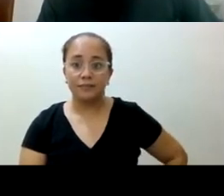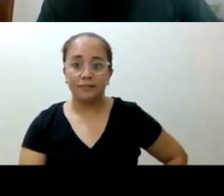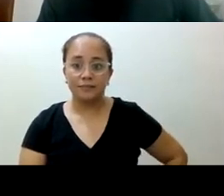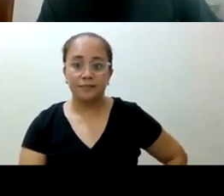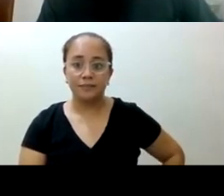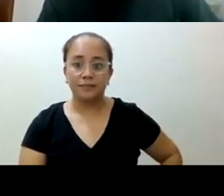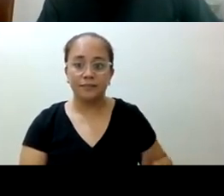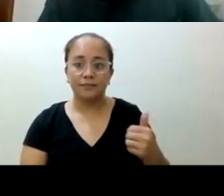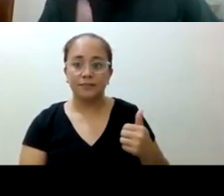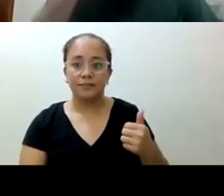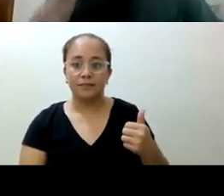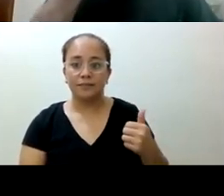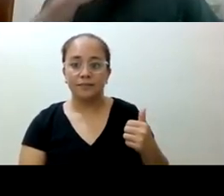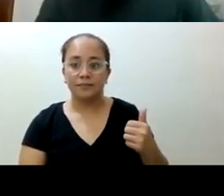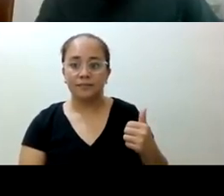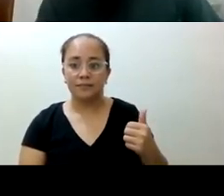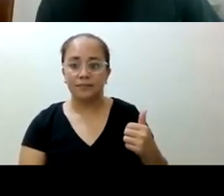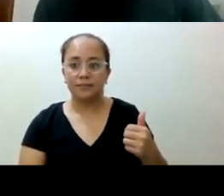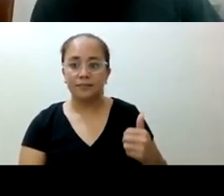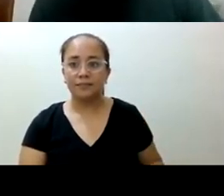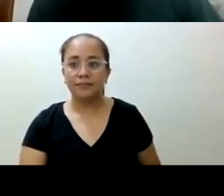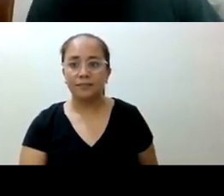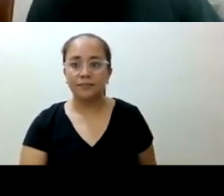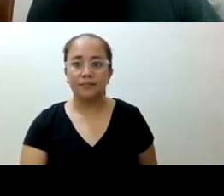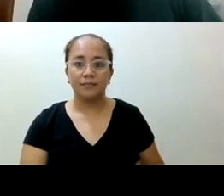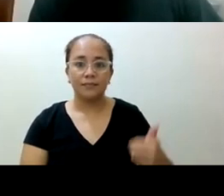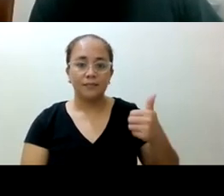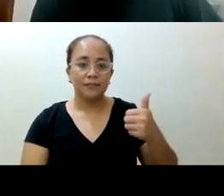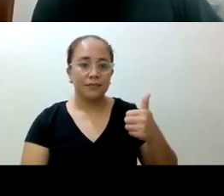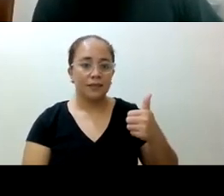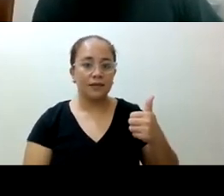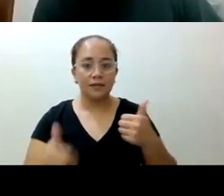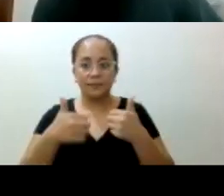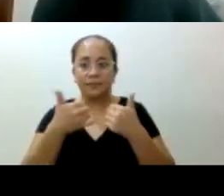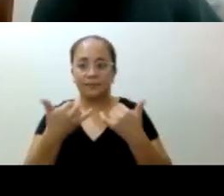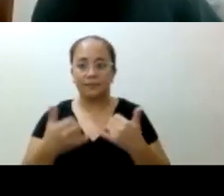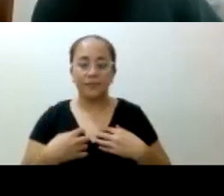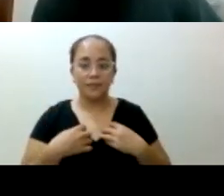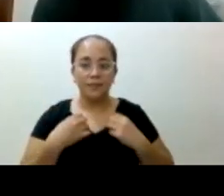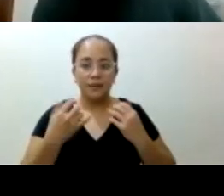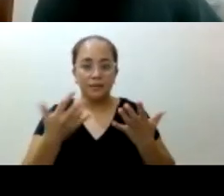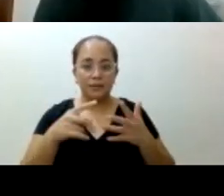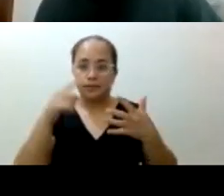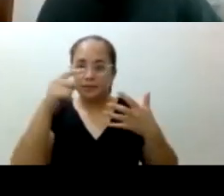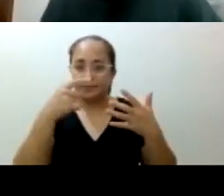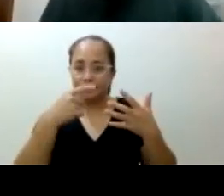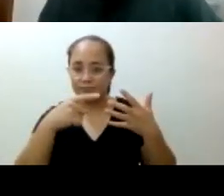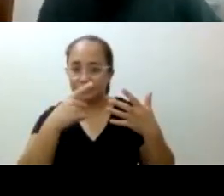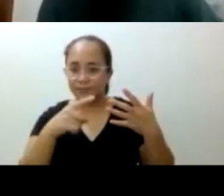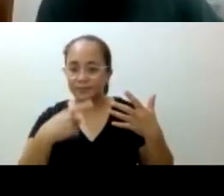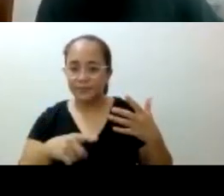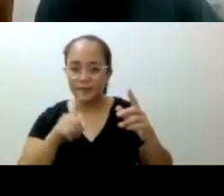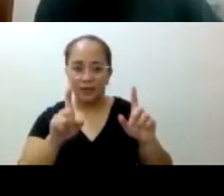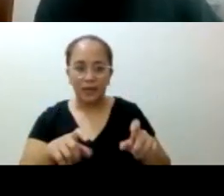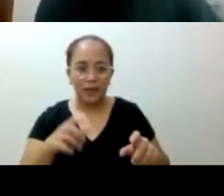Yes, sir. Okay. All right, so just to go over the answers very quickly, I'm not sure this is